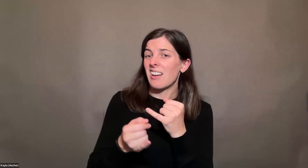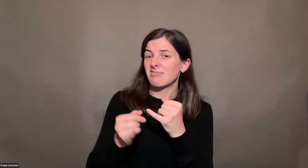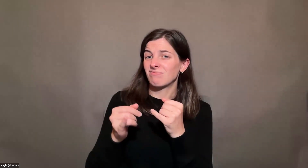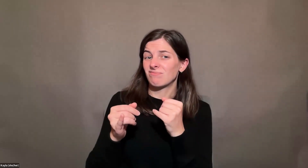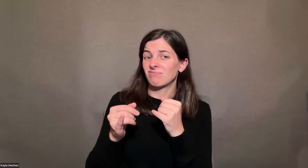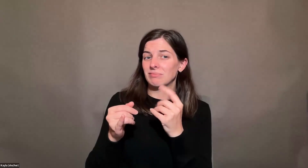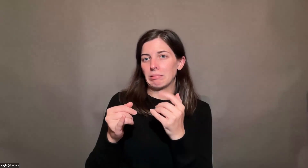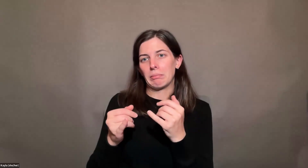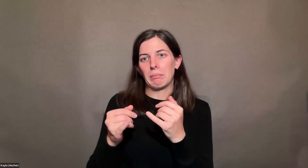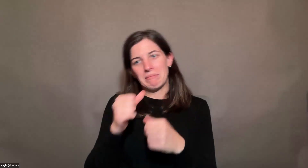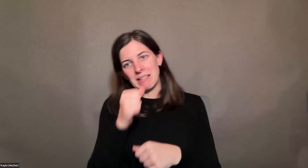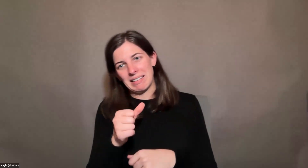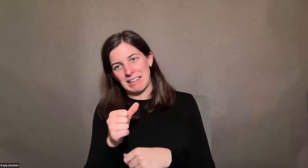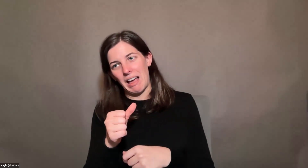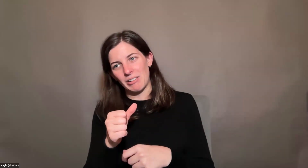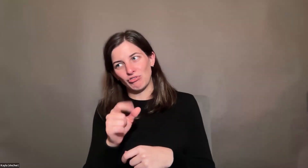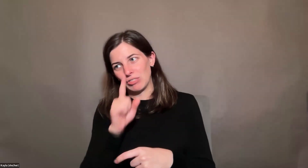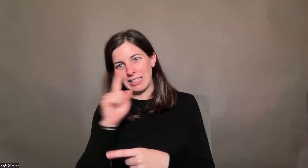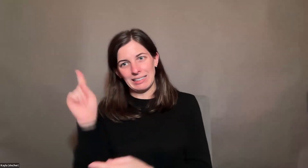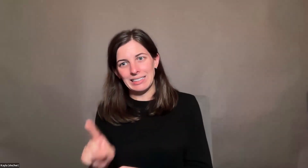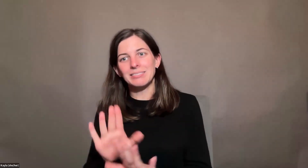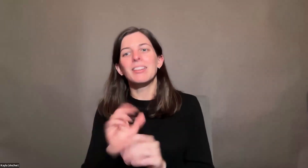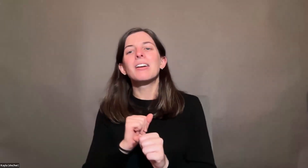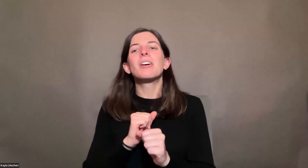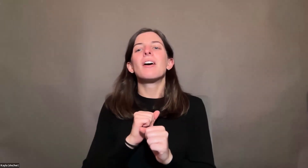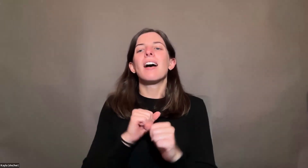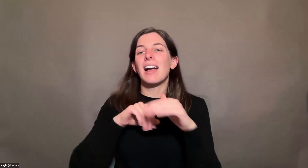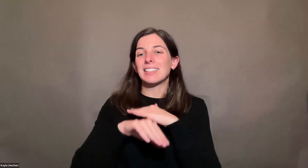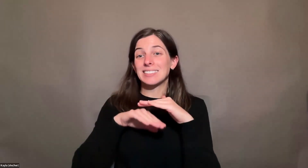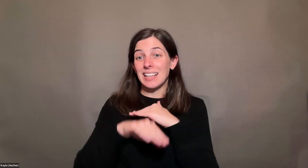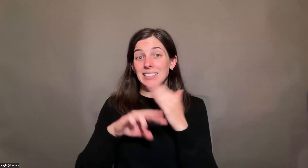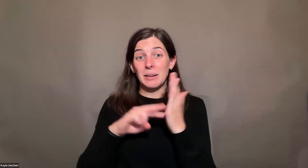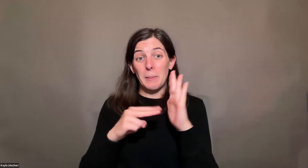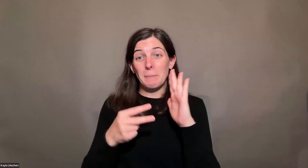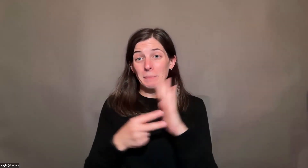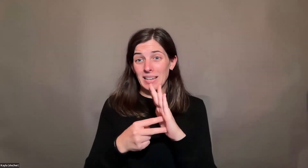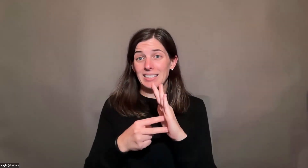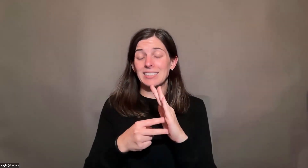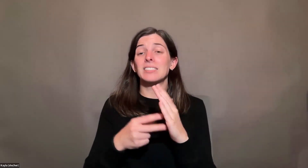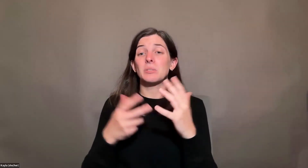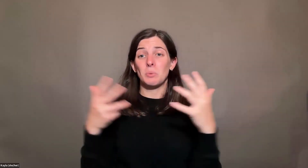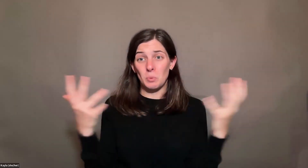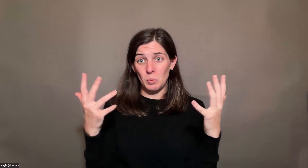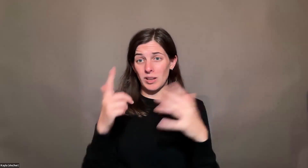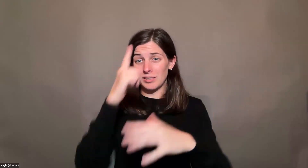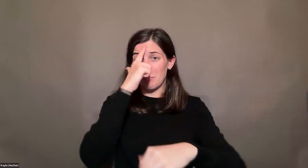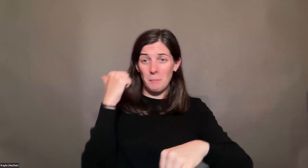least, actually, I can say accessibility is all about mindset. It's not about the task. So when you are